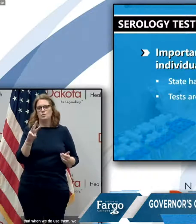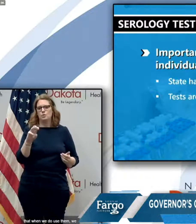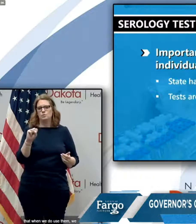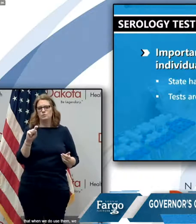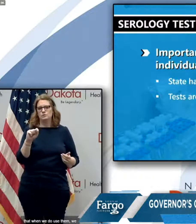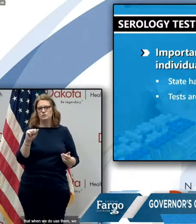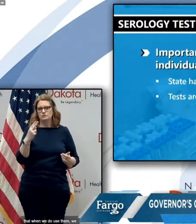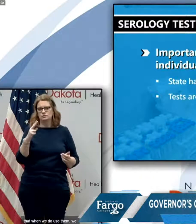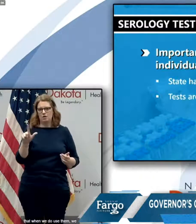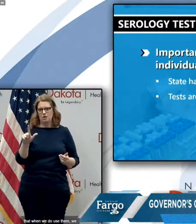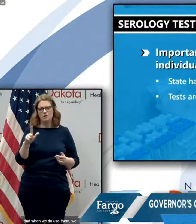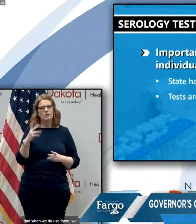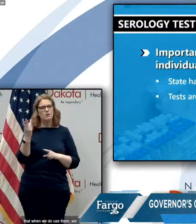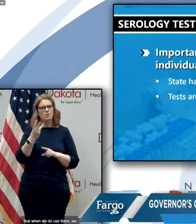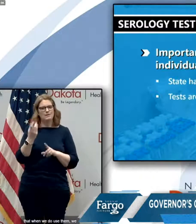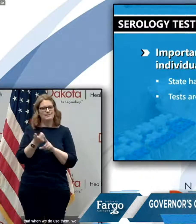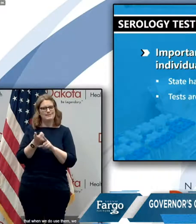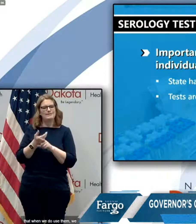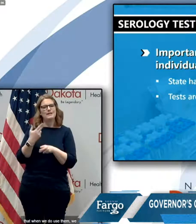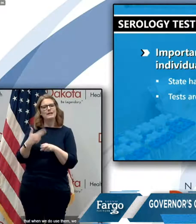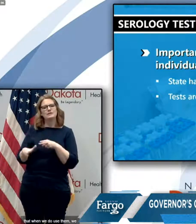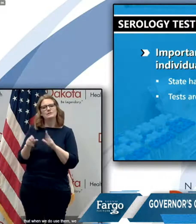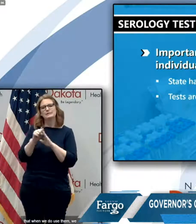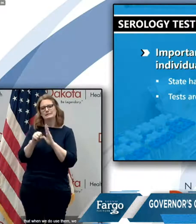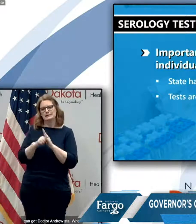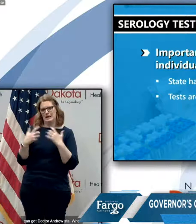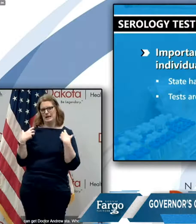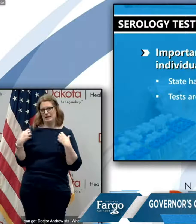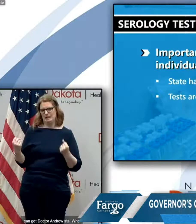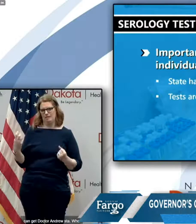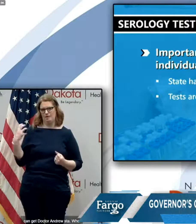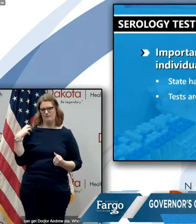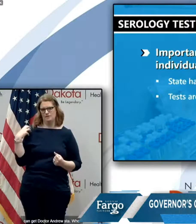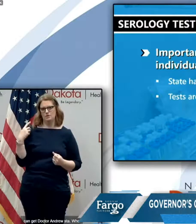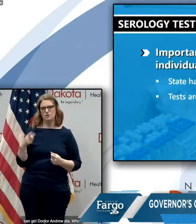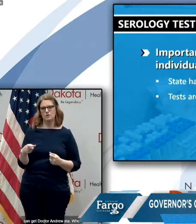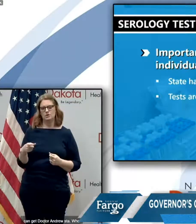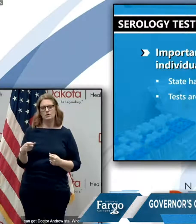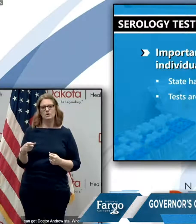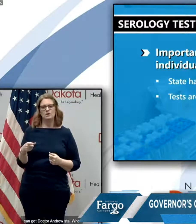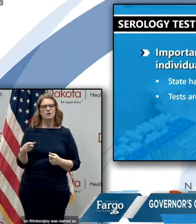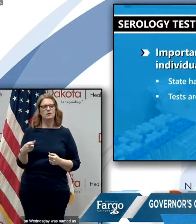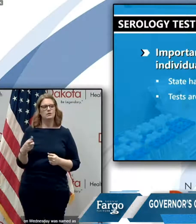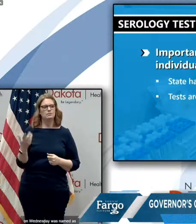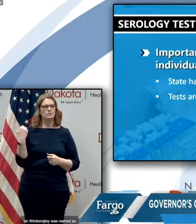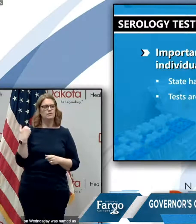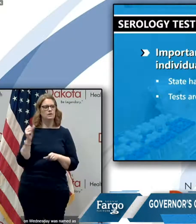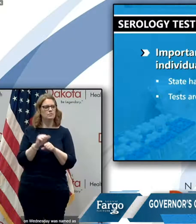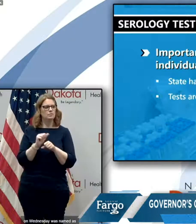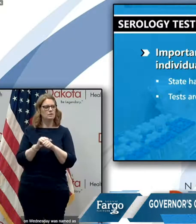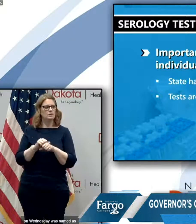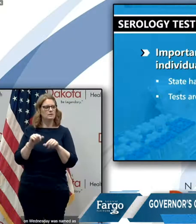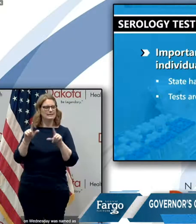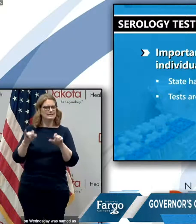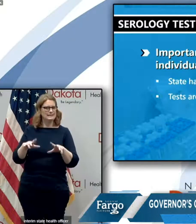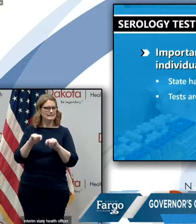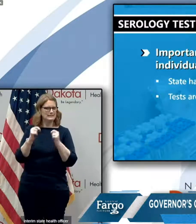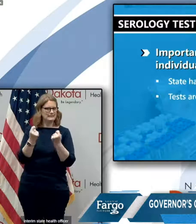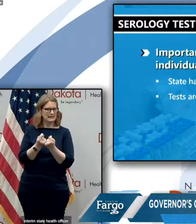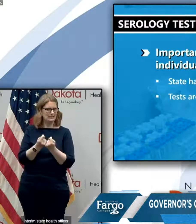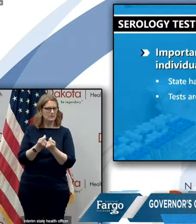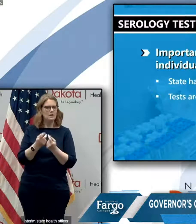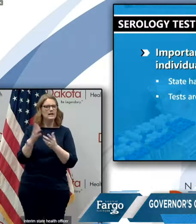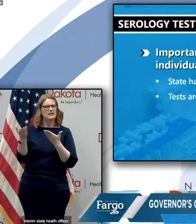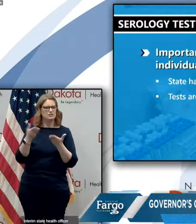Wednesday was named as our interim state health officer. Prior to this, he'd been working as part of our testing team, and he serves on the North